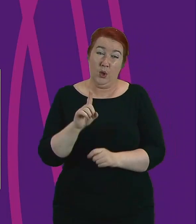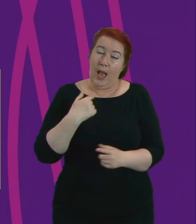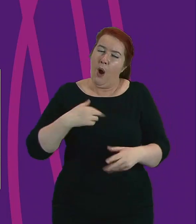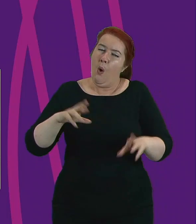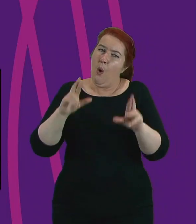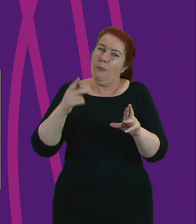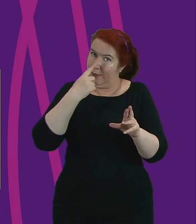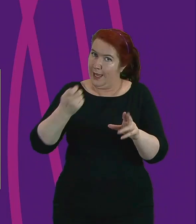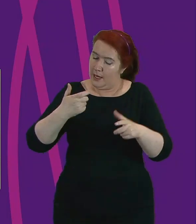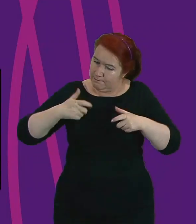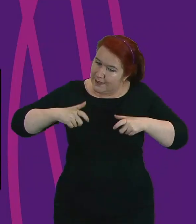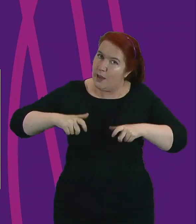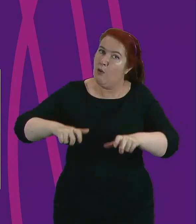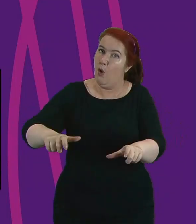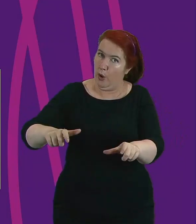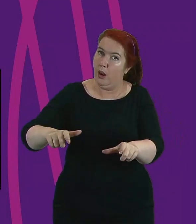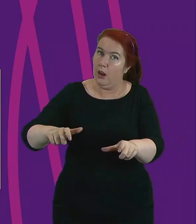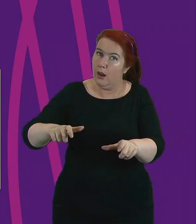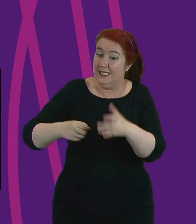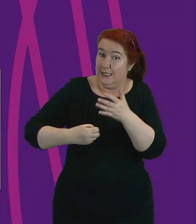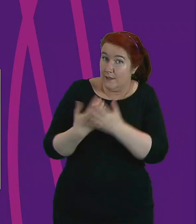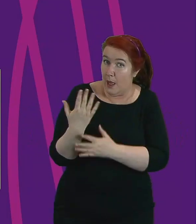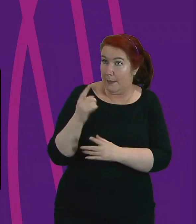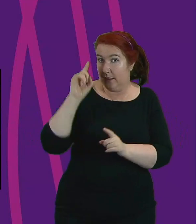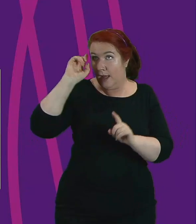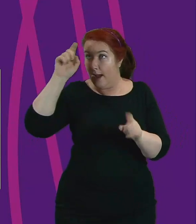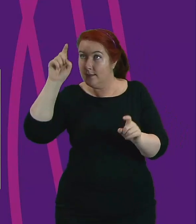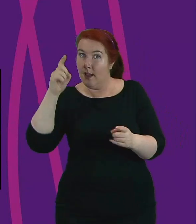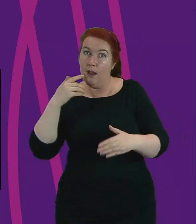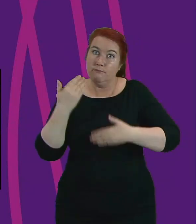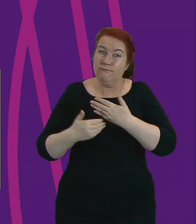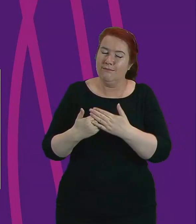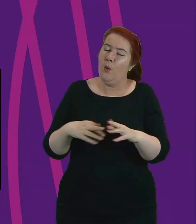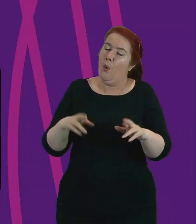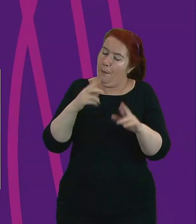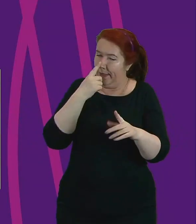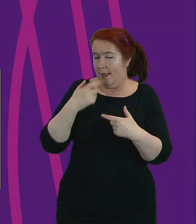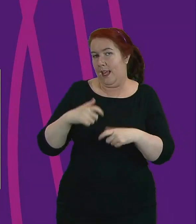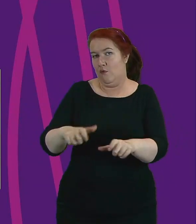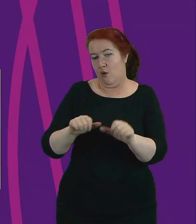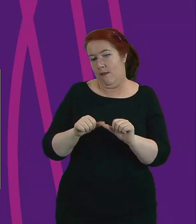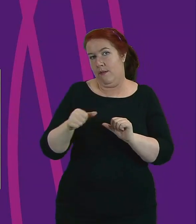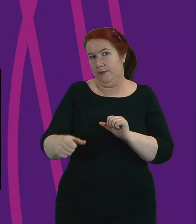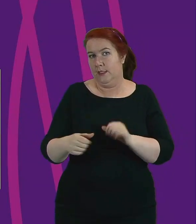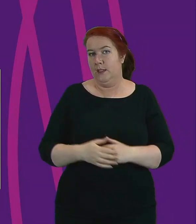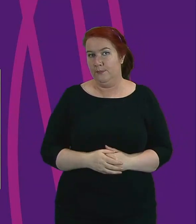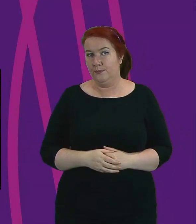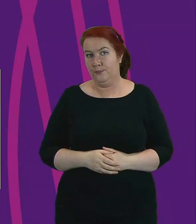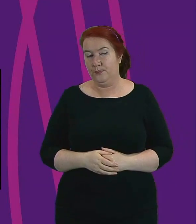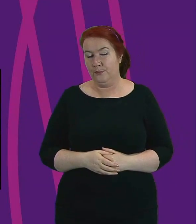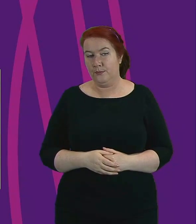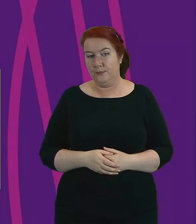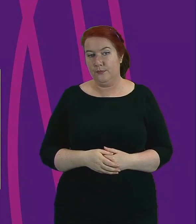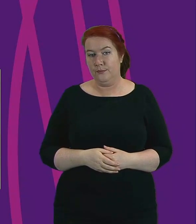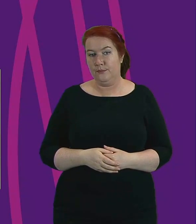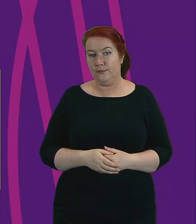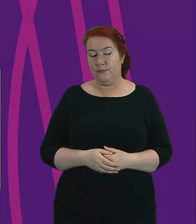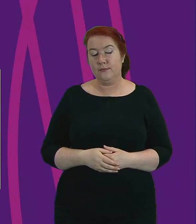maintain some of that development and innovative thinking that we've had through this crisis, beyond this crisis as